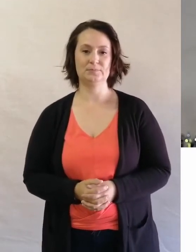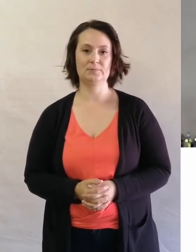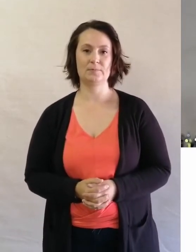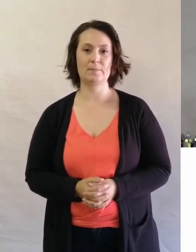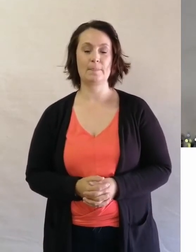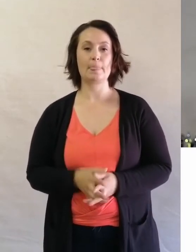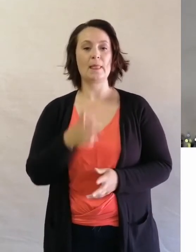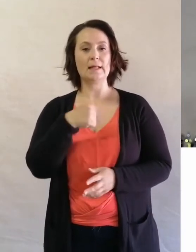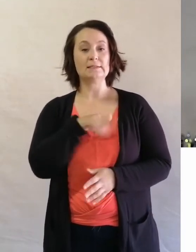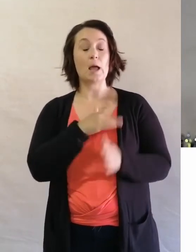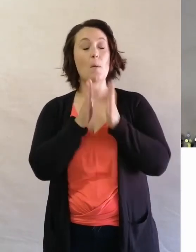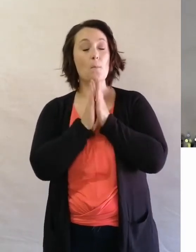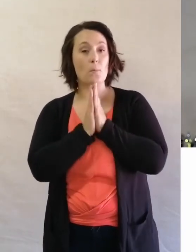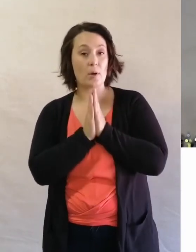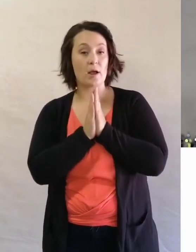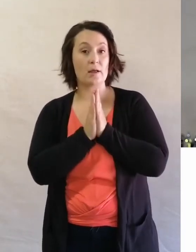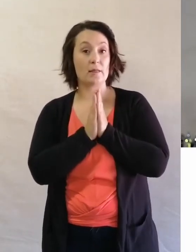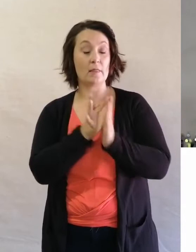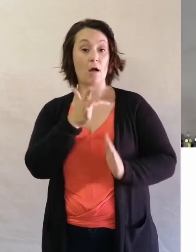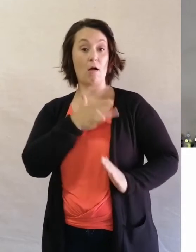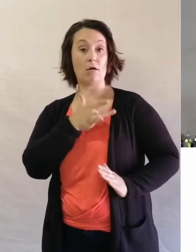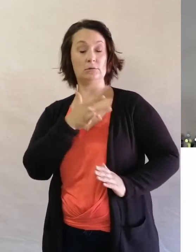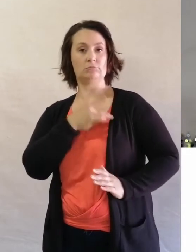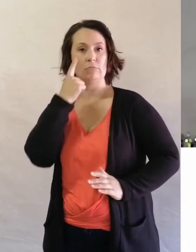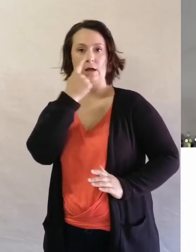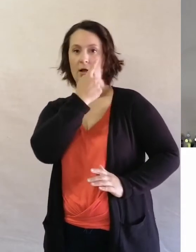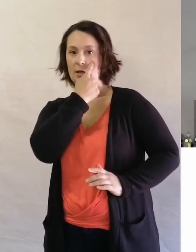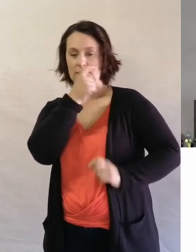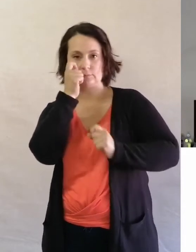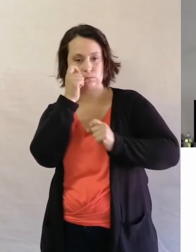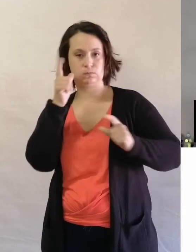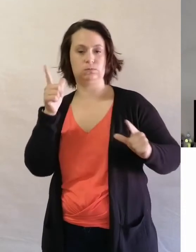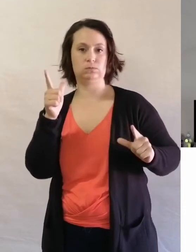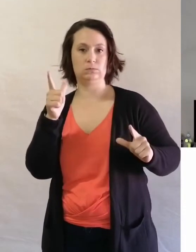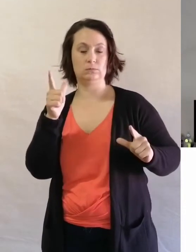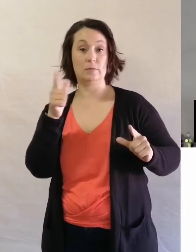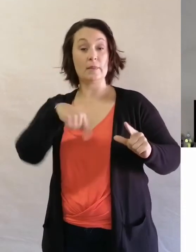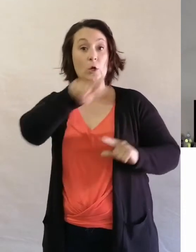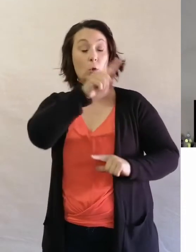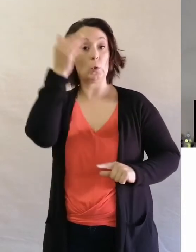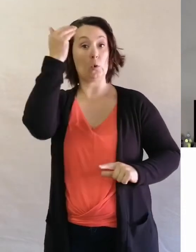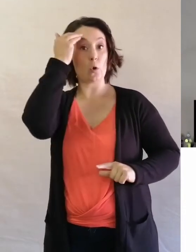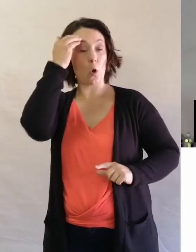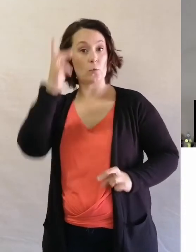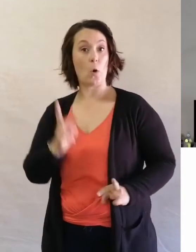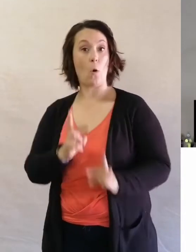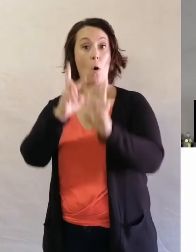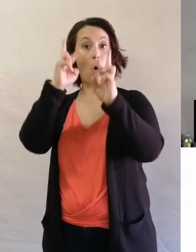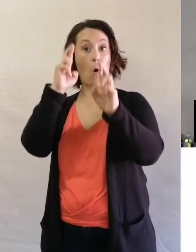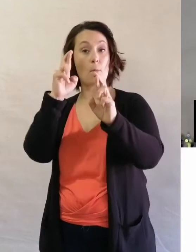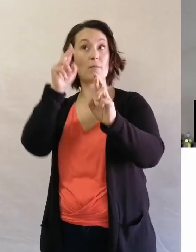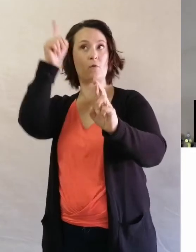He goes on to pray this prayer. He says, I pray that the eyes of your heart may be enlightened in order that you may know the hope to which he has called